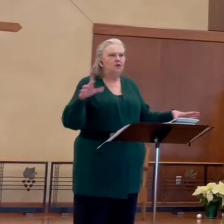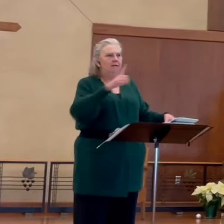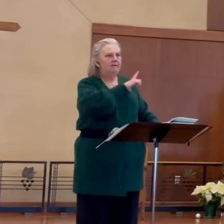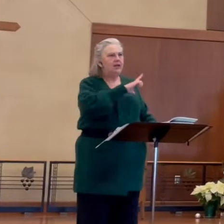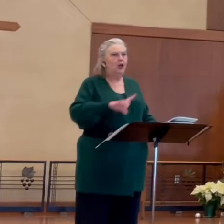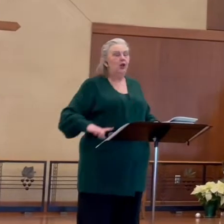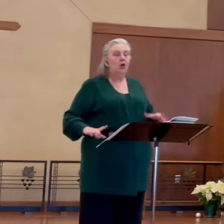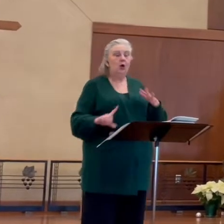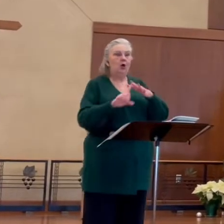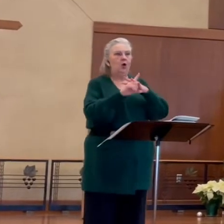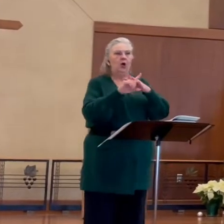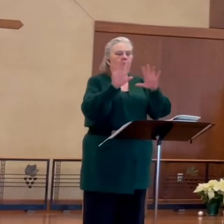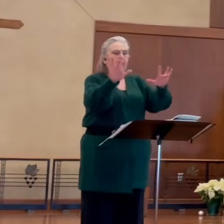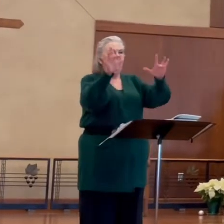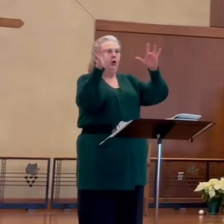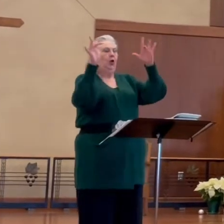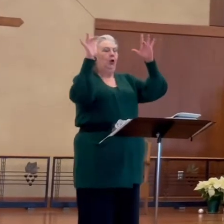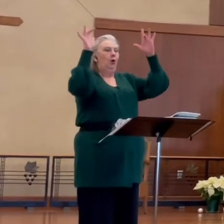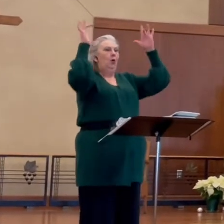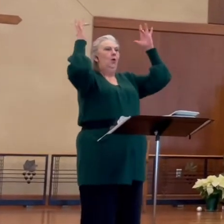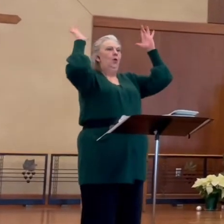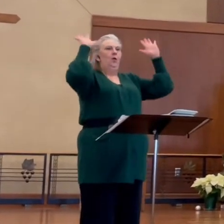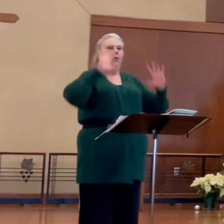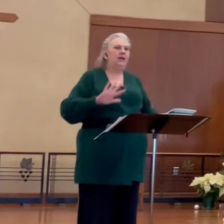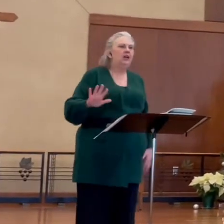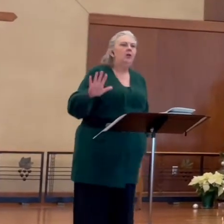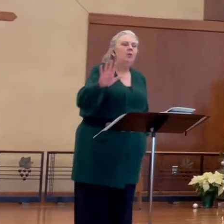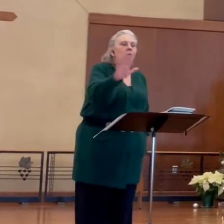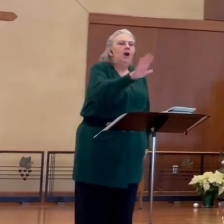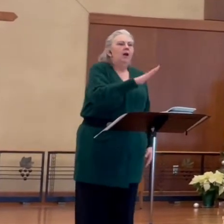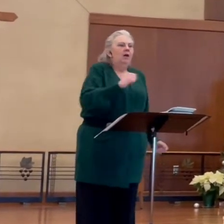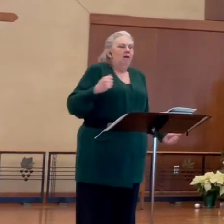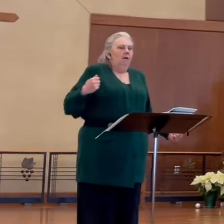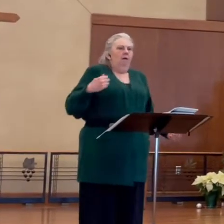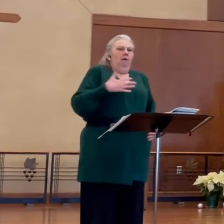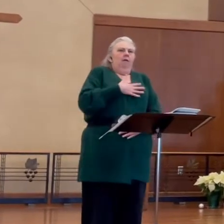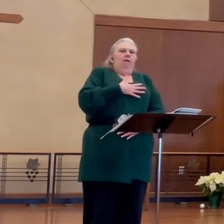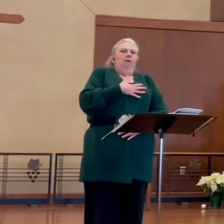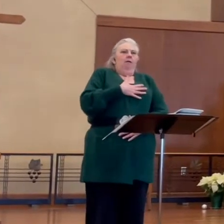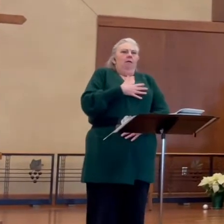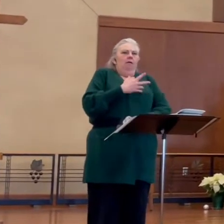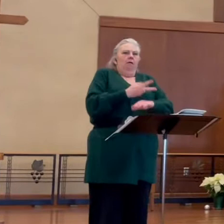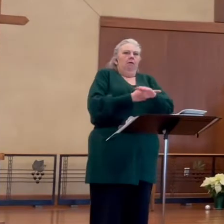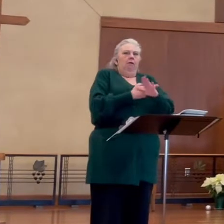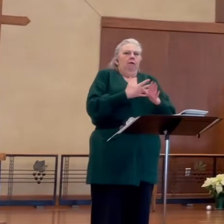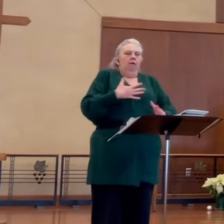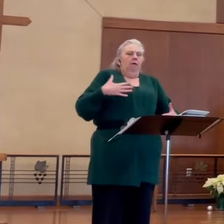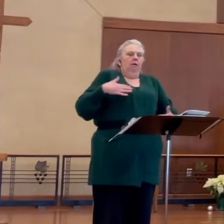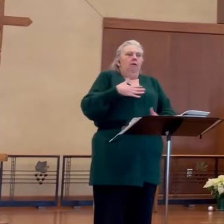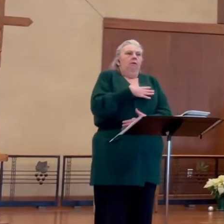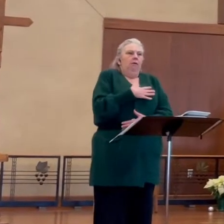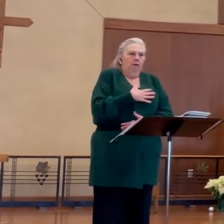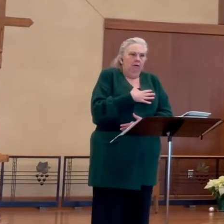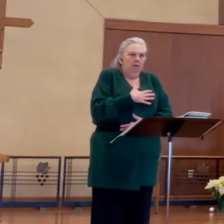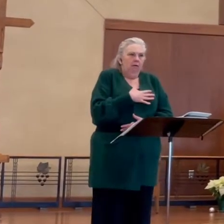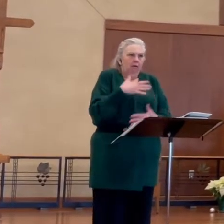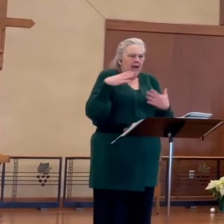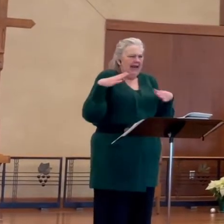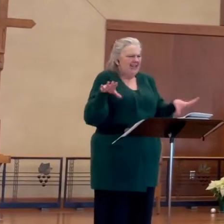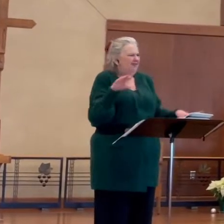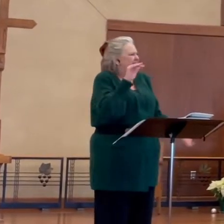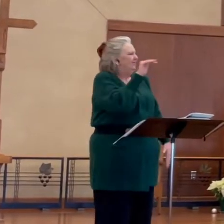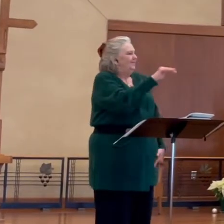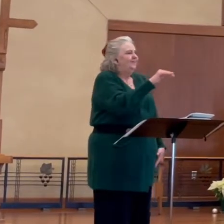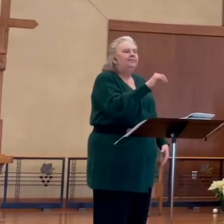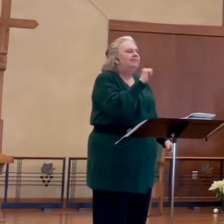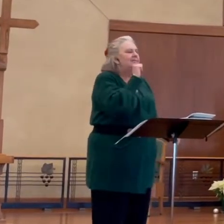them, and the glory of the Lord shone around them, and they were terrified. But the angel said to them,